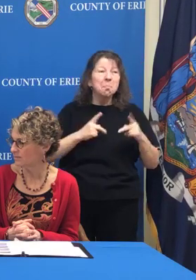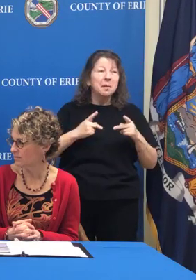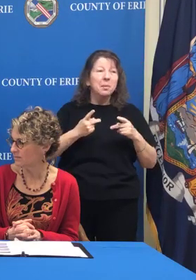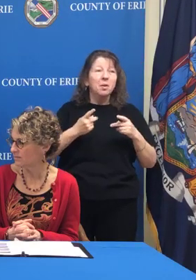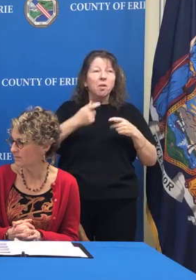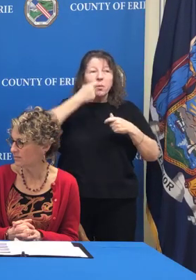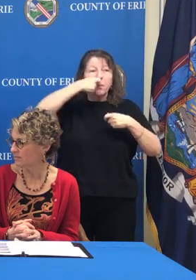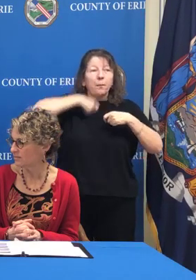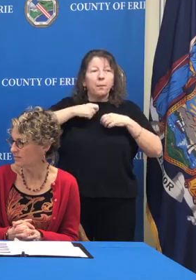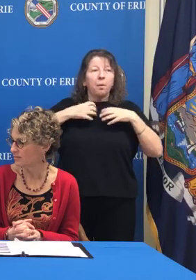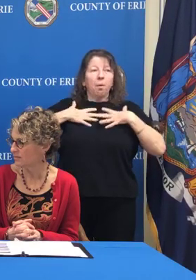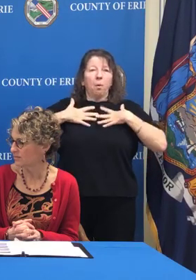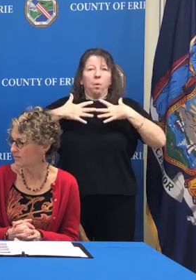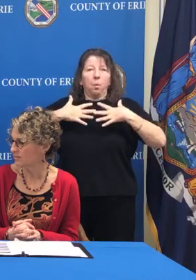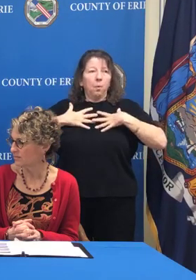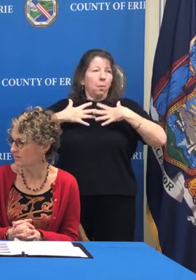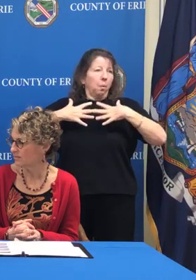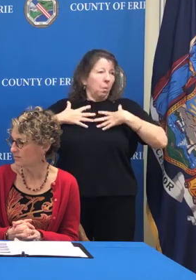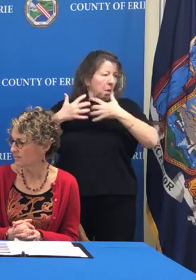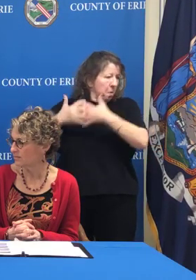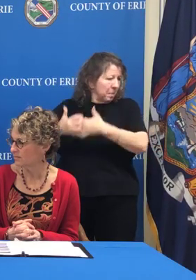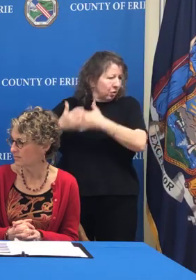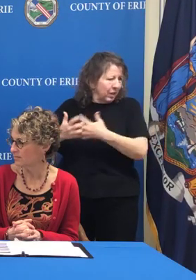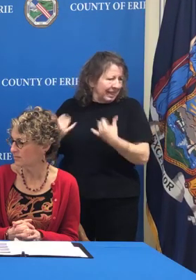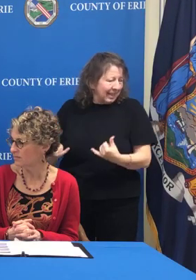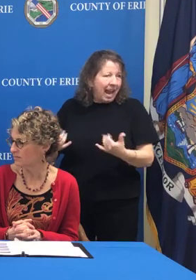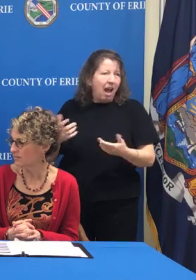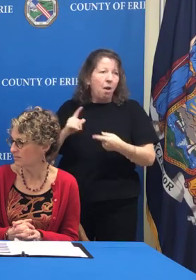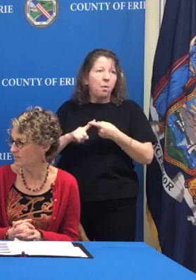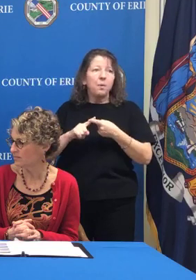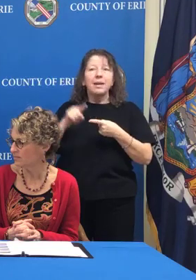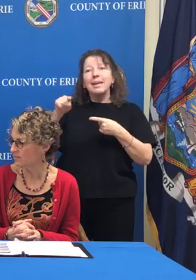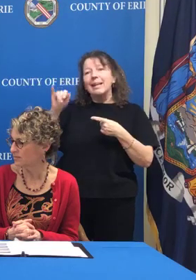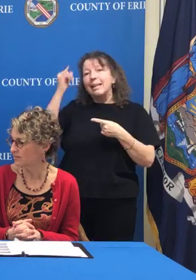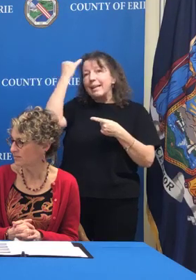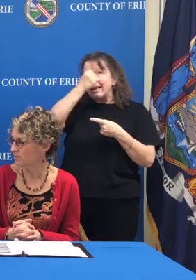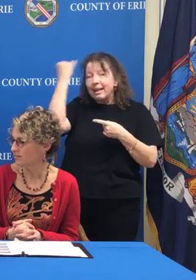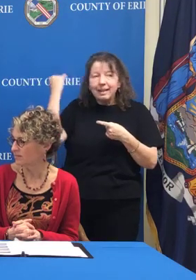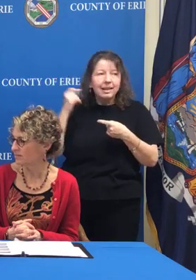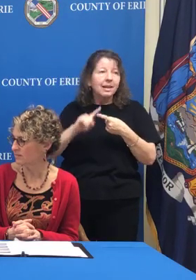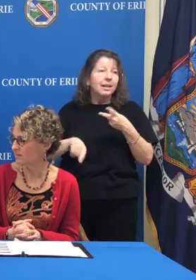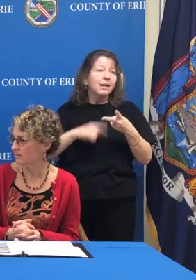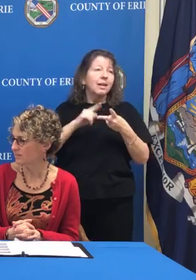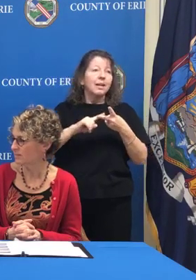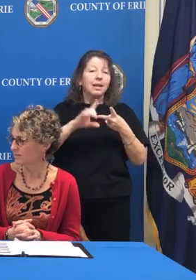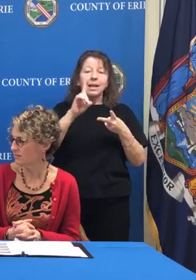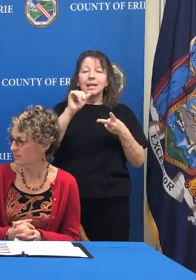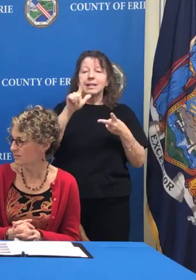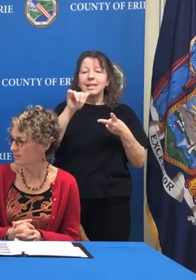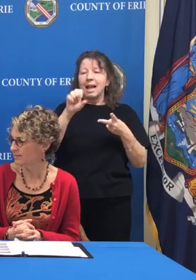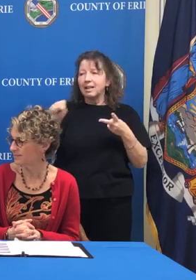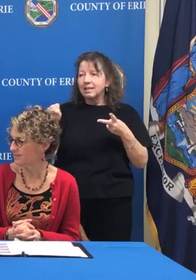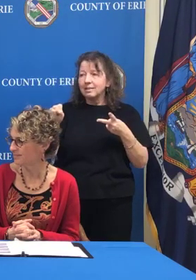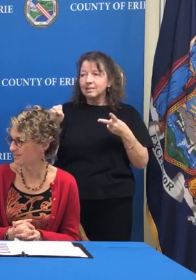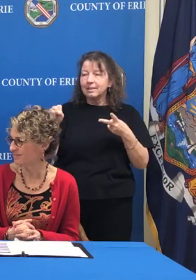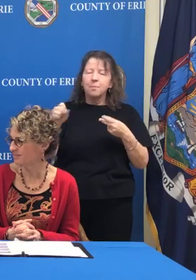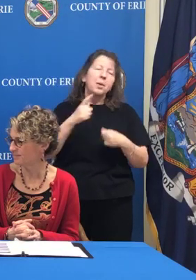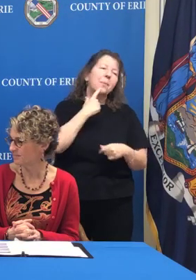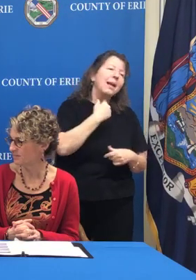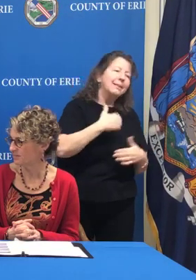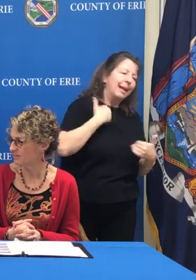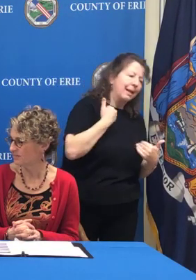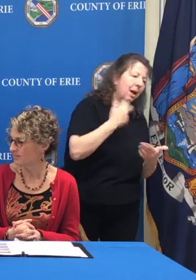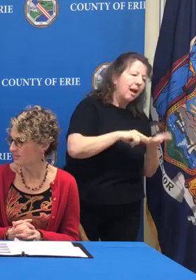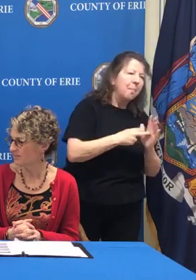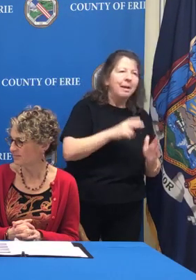I saw reports from Dallas County of young individuals in critical condition. When I'm saying young, I'm not talking about 5 or 6, I'm talking